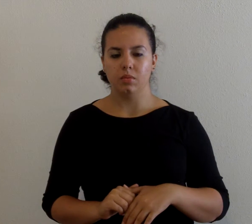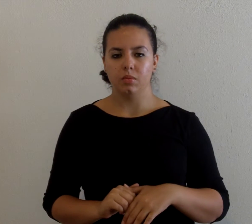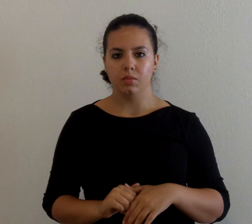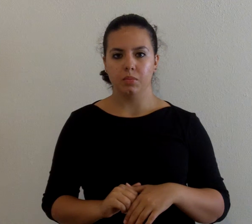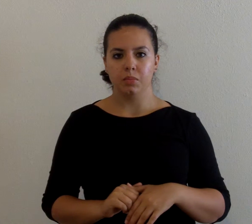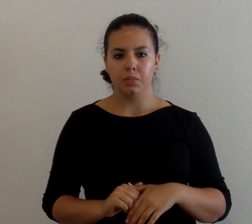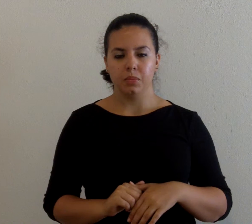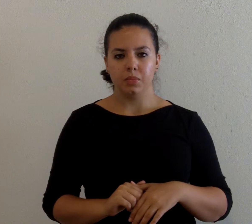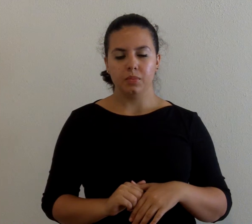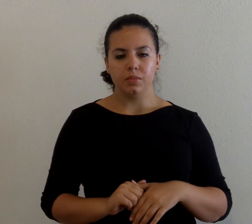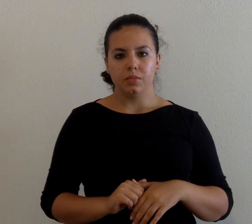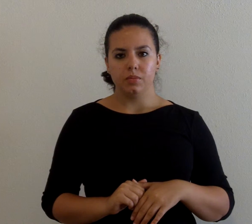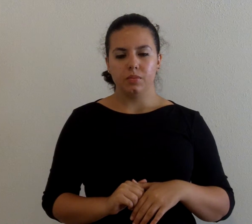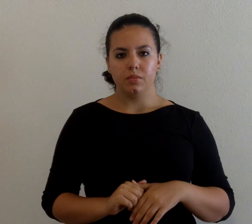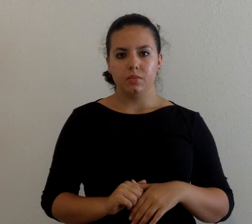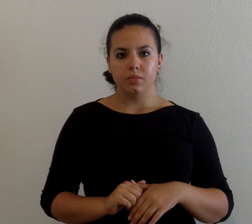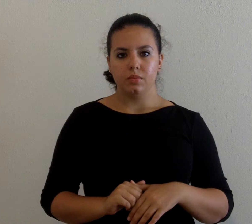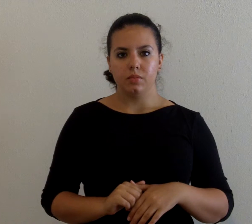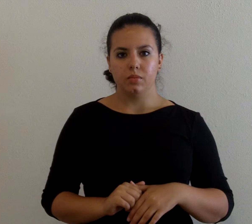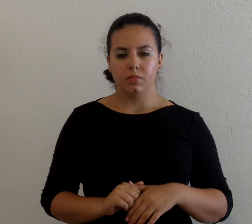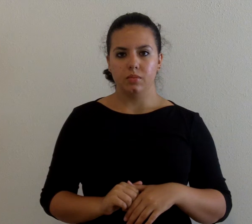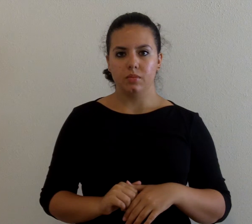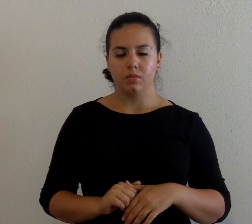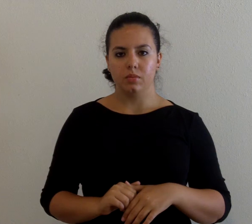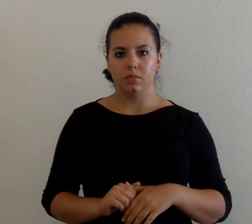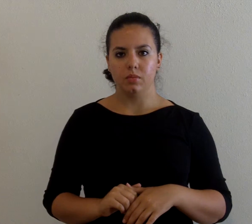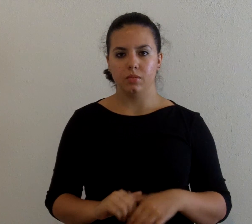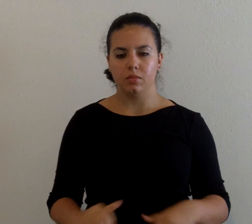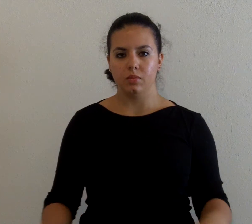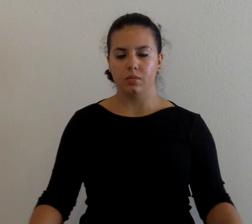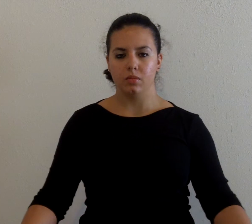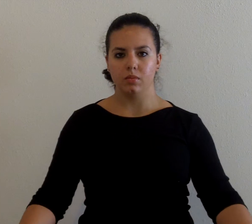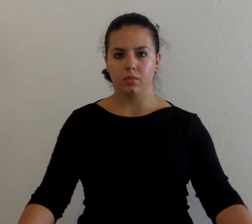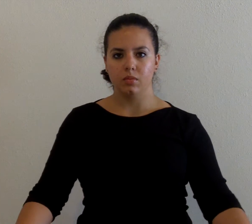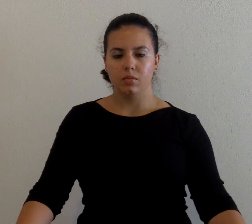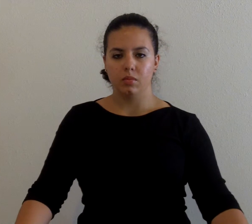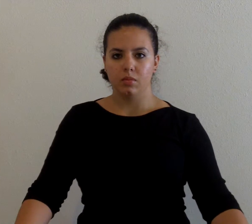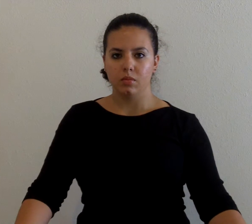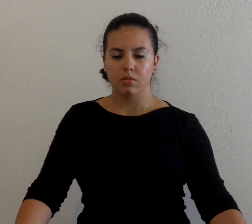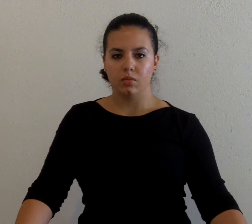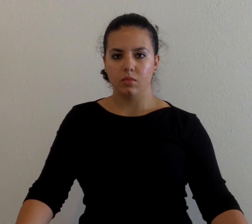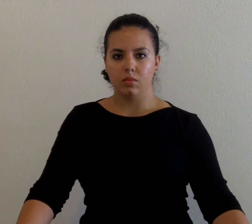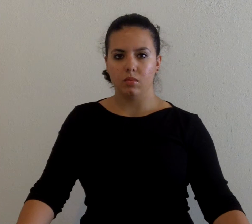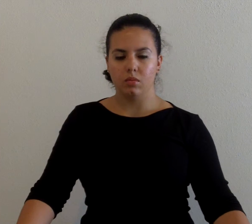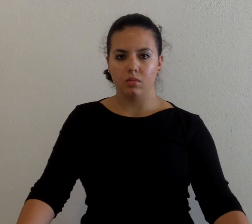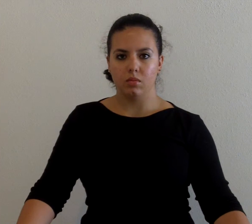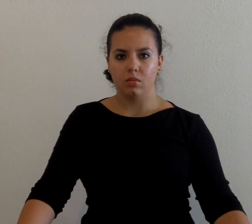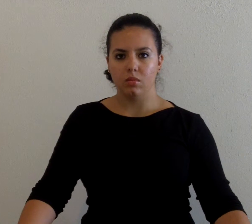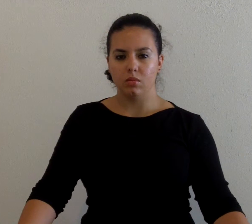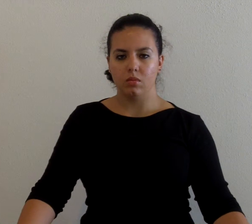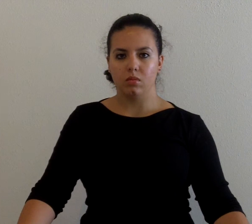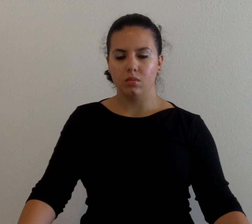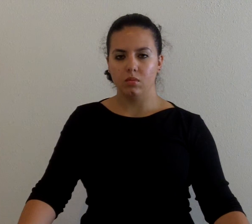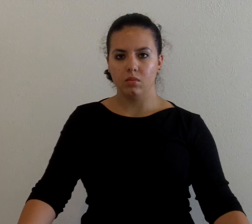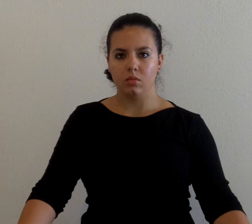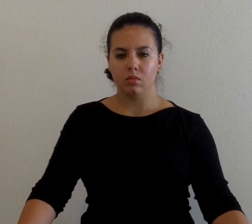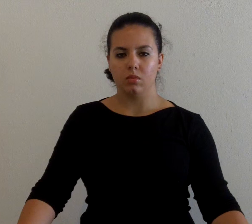about something and they're going to say meet at Smith's, and one person meets at the Smith on Main Street and the other person meets at